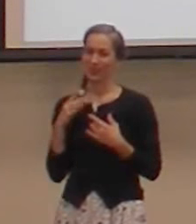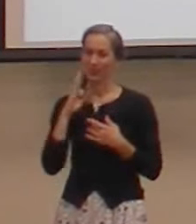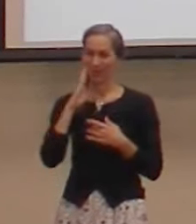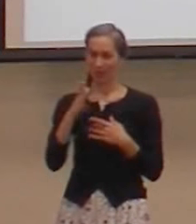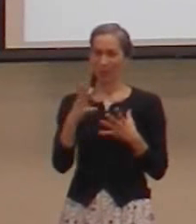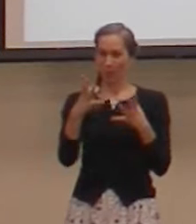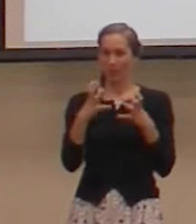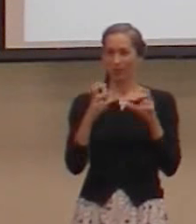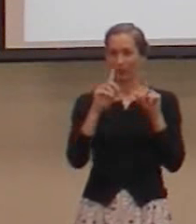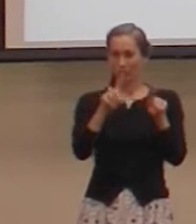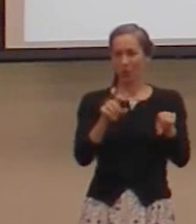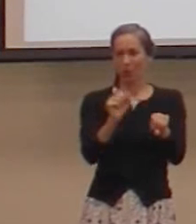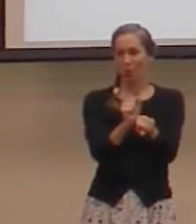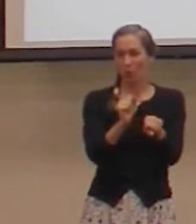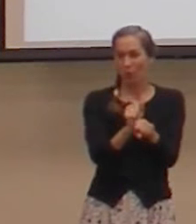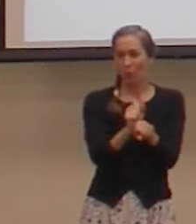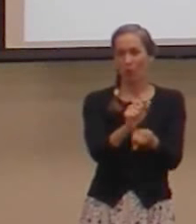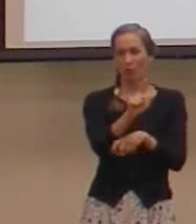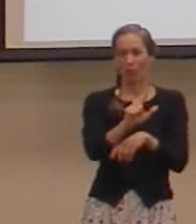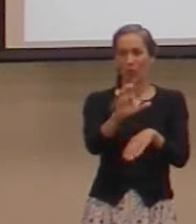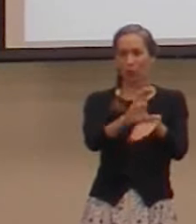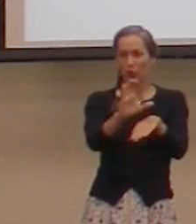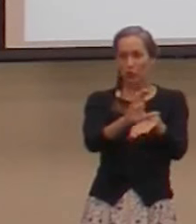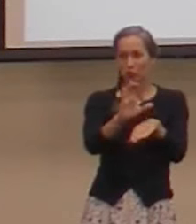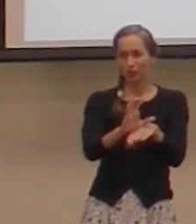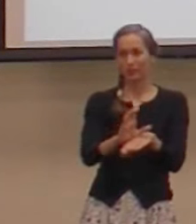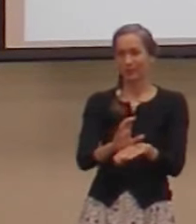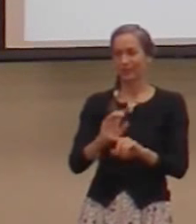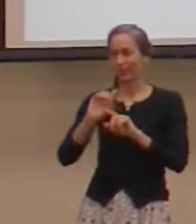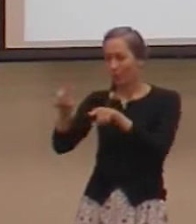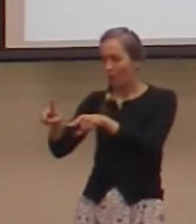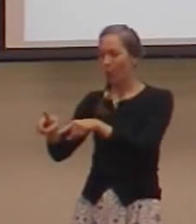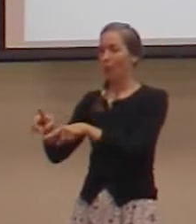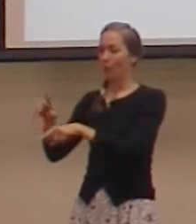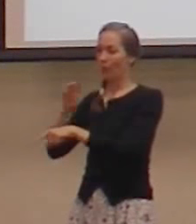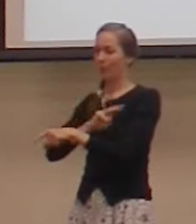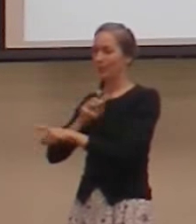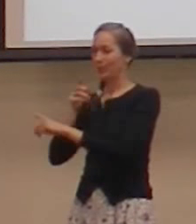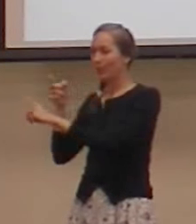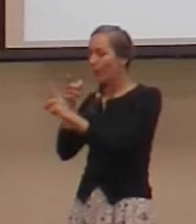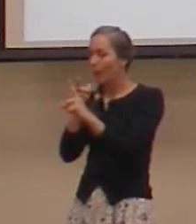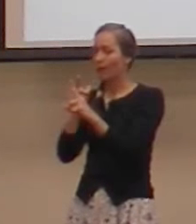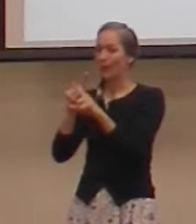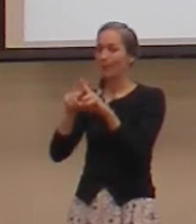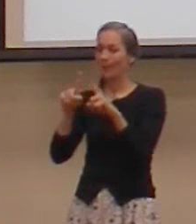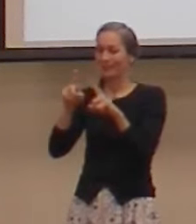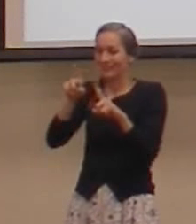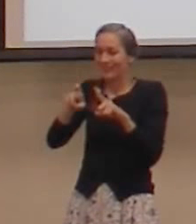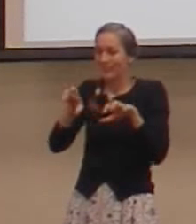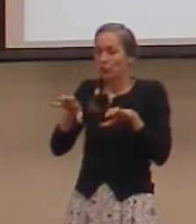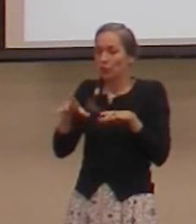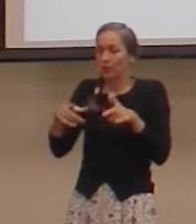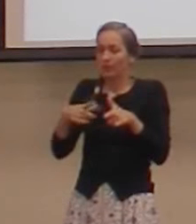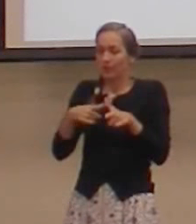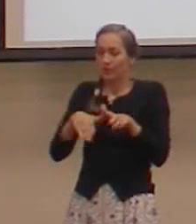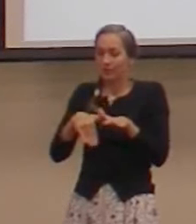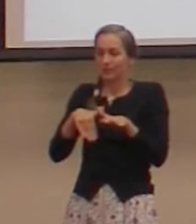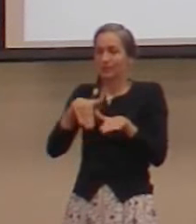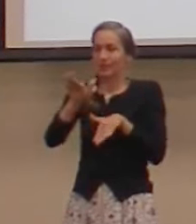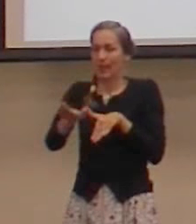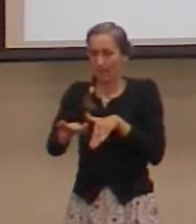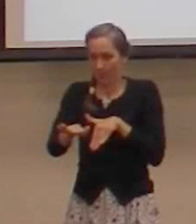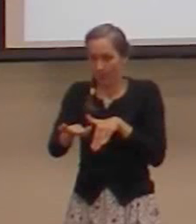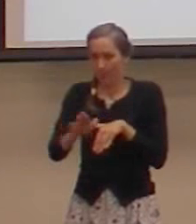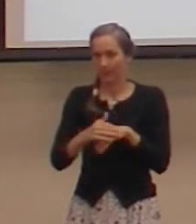youth ministry or go to new mission points all around the world. But it begins with just a step. I was thinking this